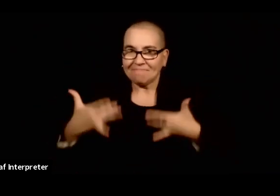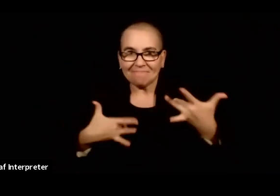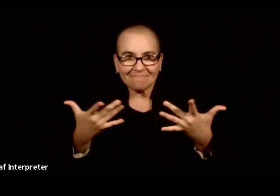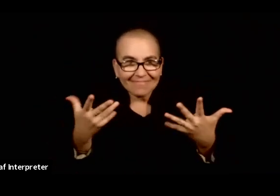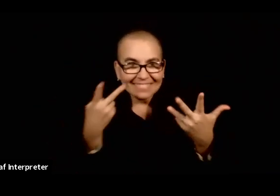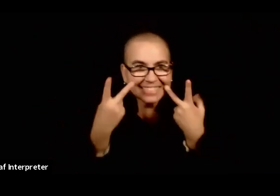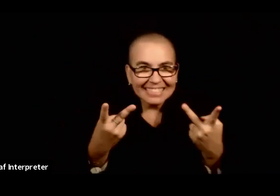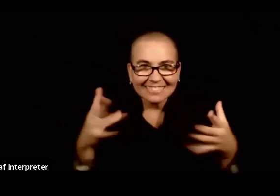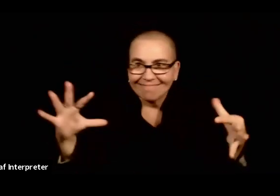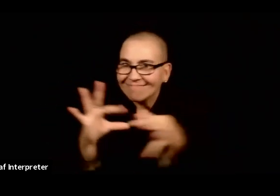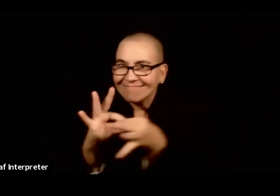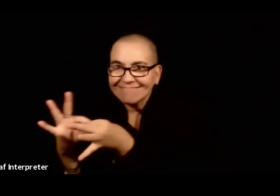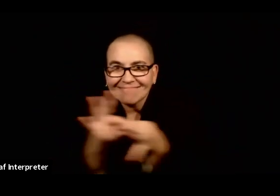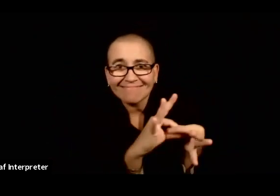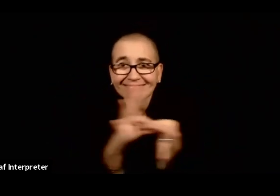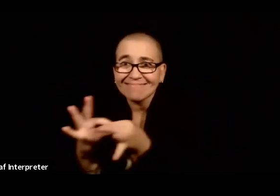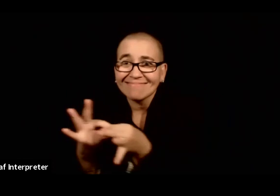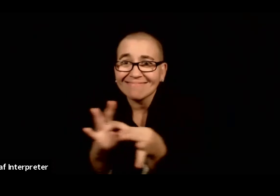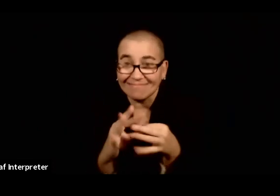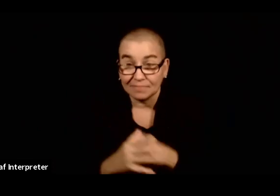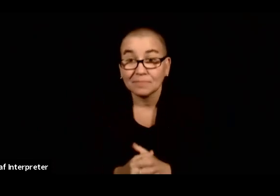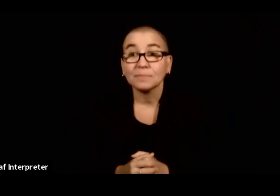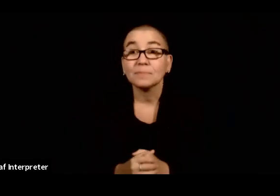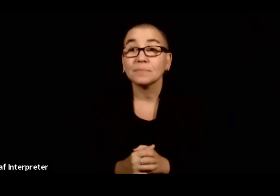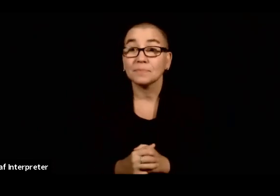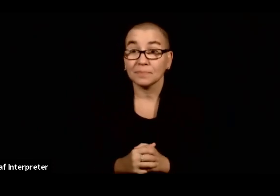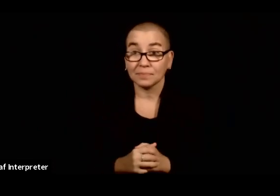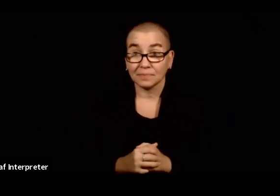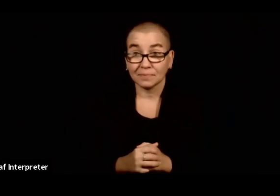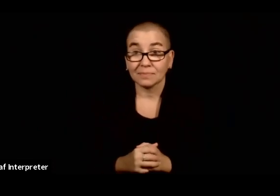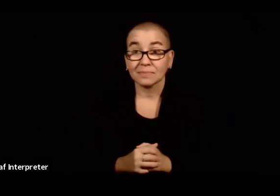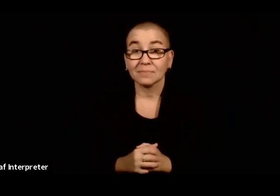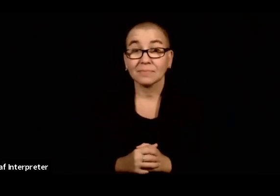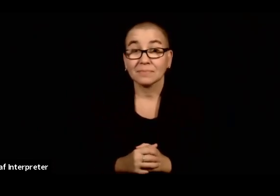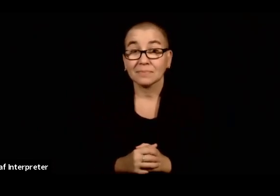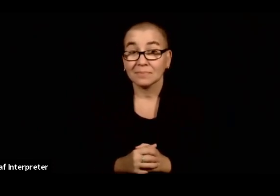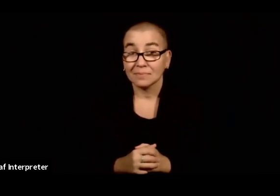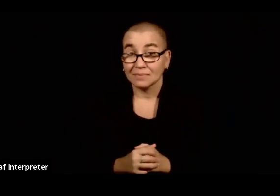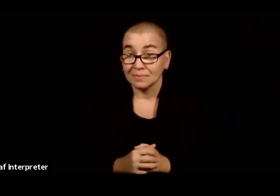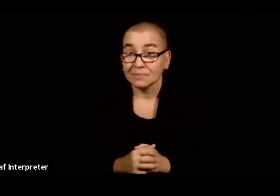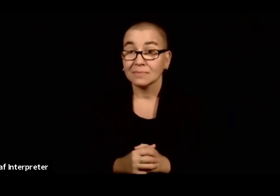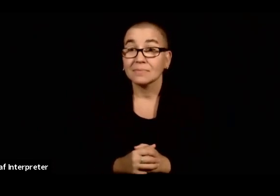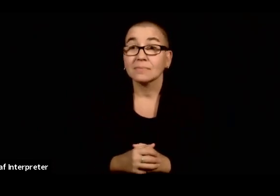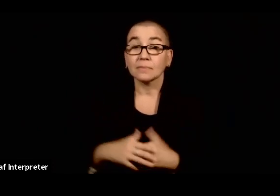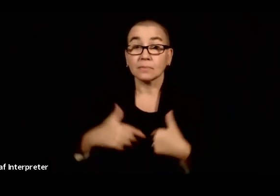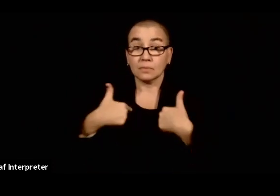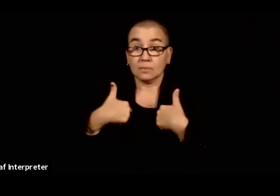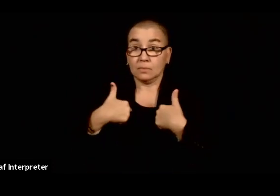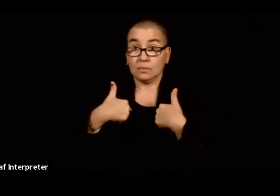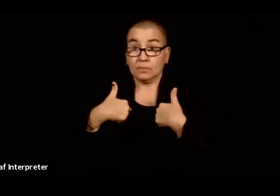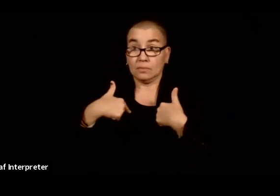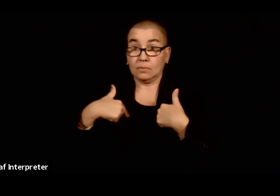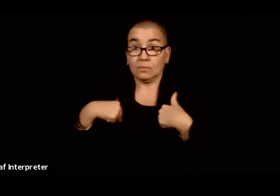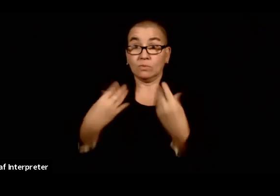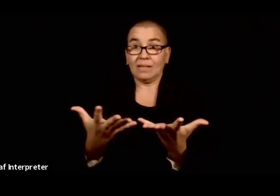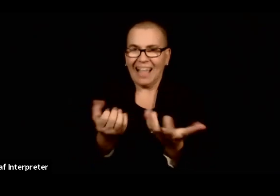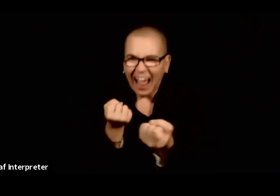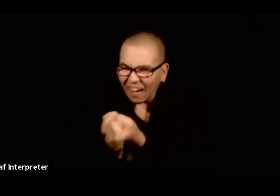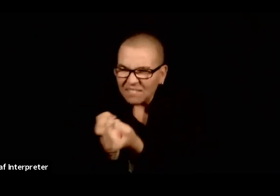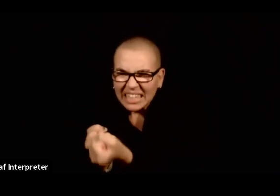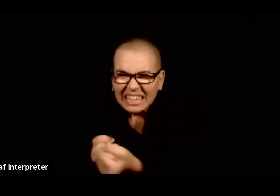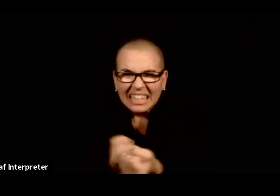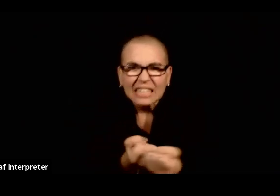Office and State Ombudsman Cheryl Hennon. The Ombudsman's Office provides advocacy services for people in long-term care